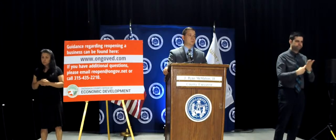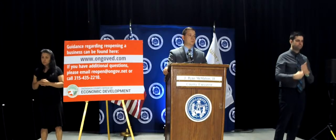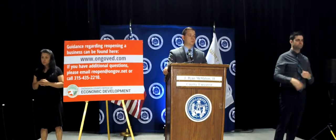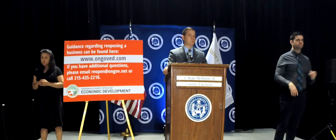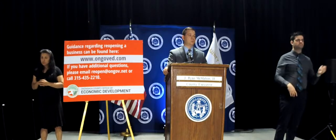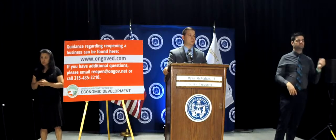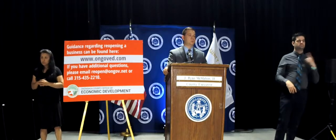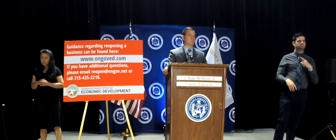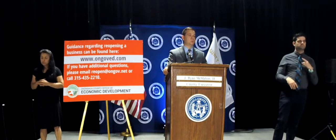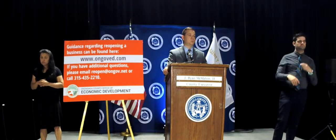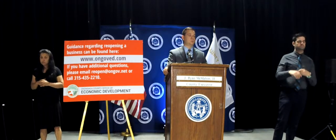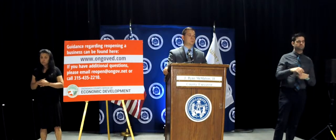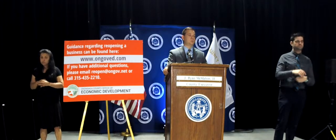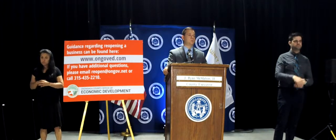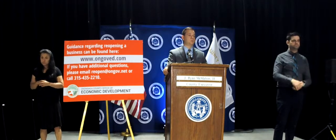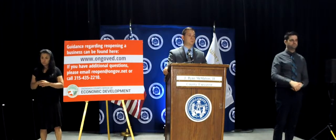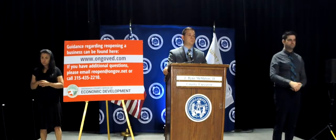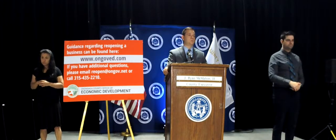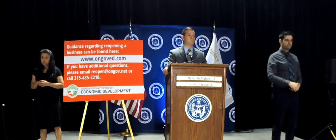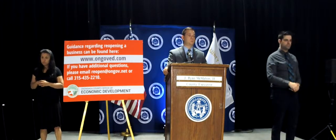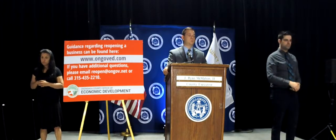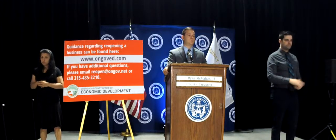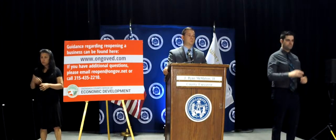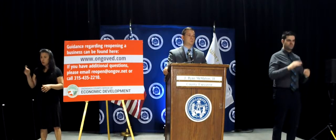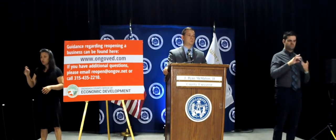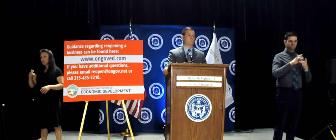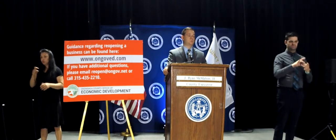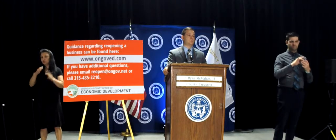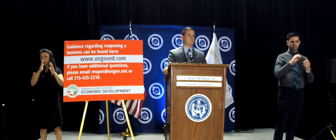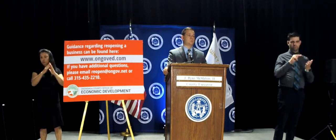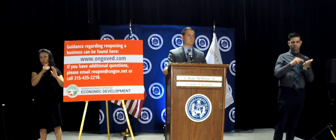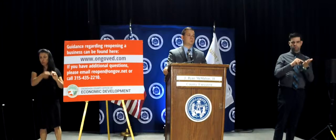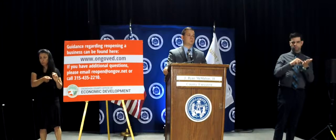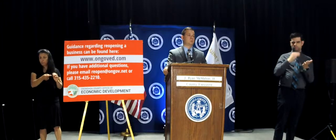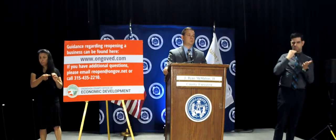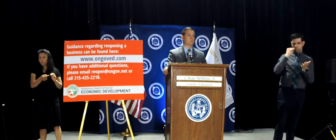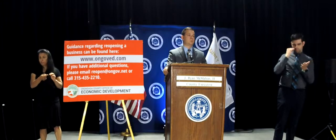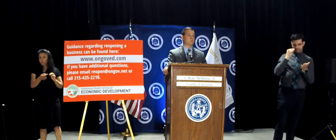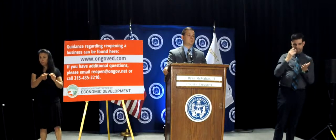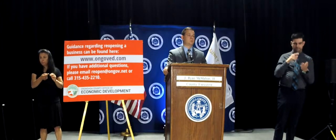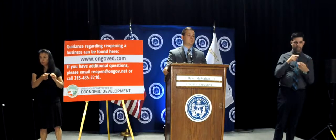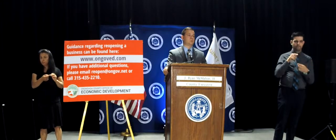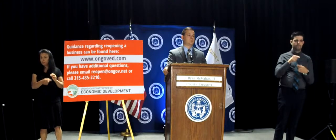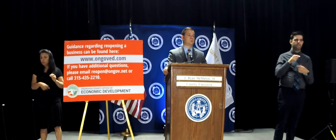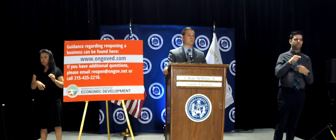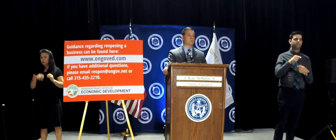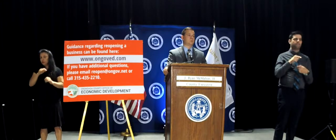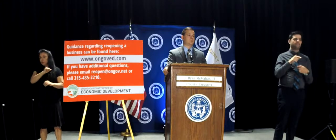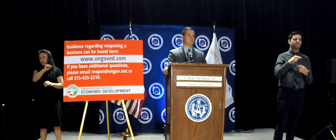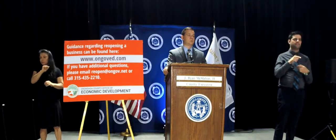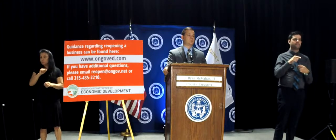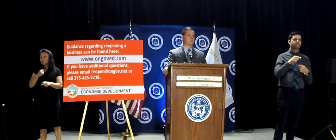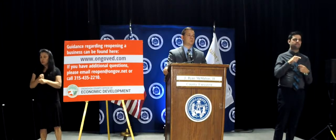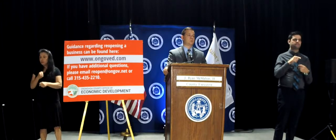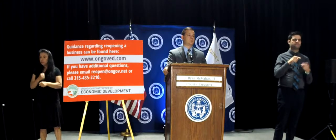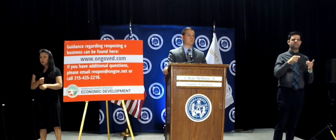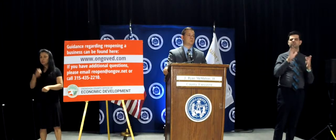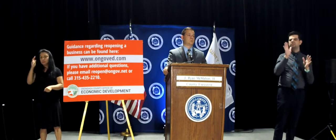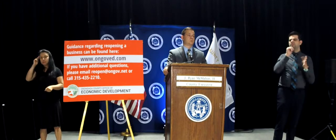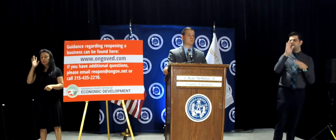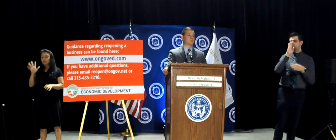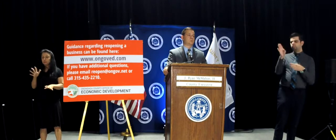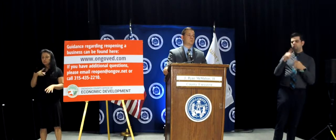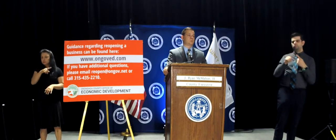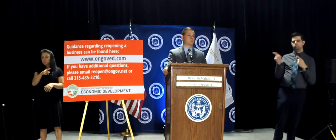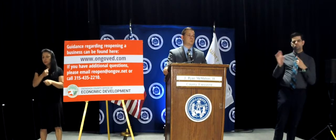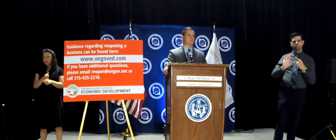This has to do with nursing homes, and I know it's nothing that's directed towards you, but in a case that I had